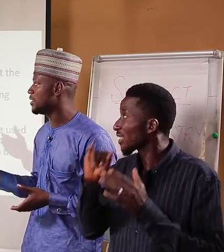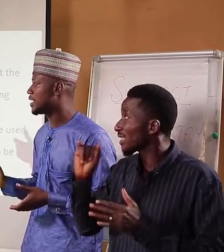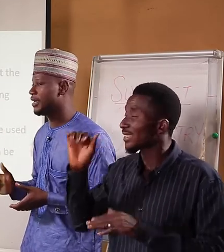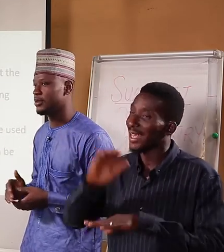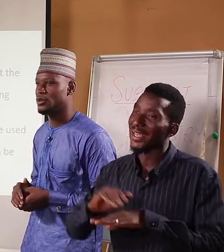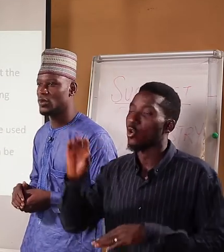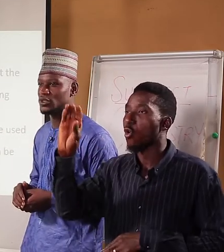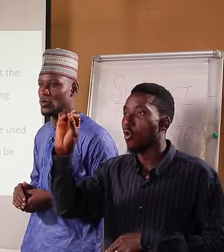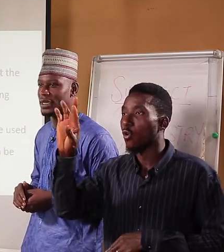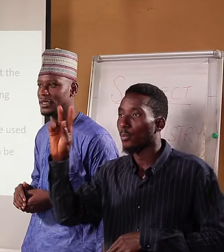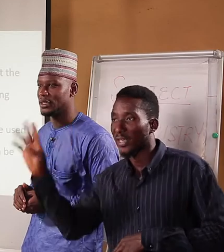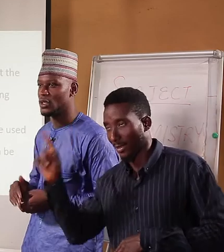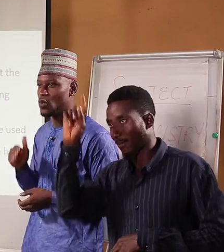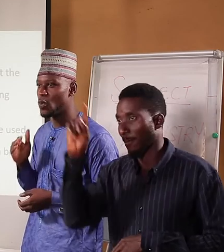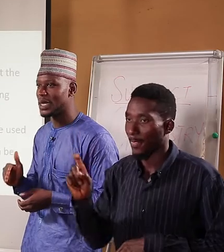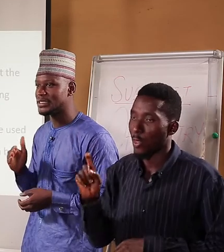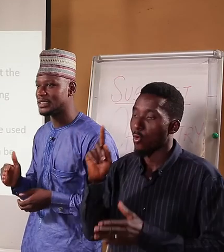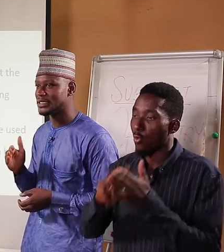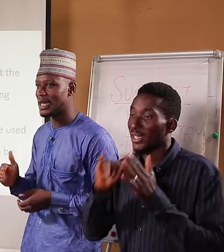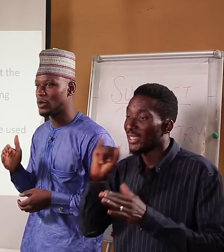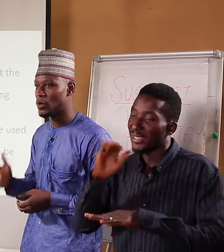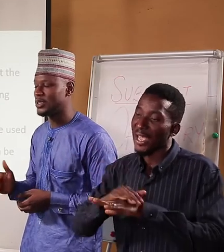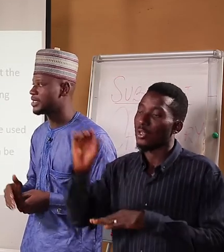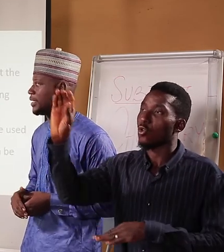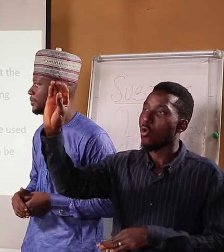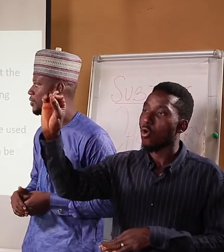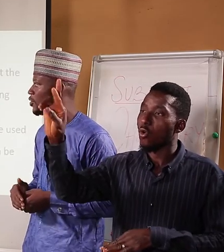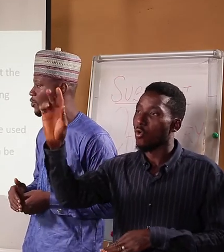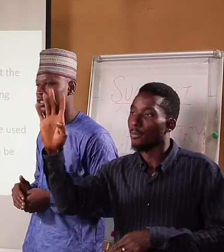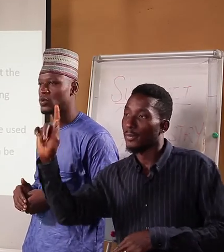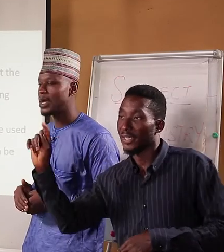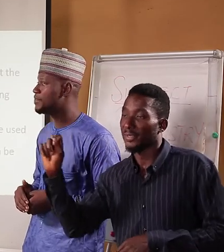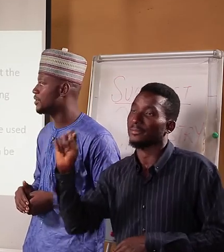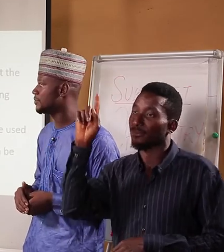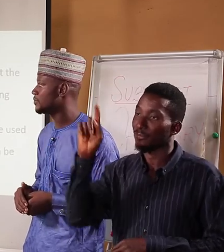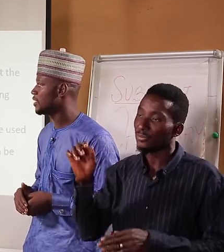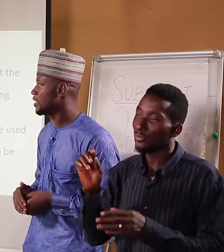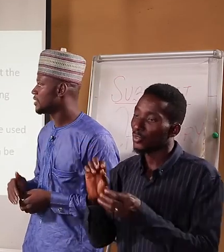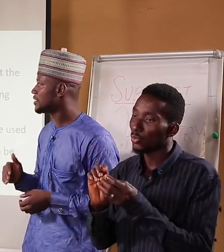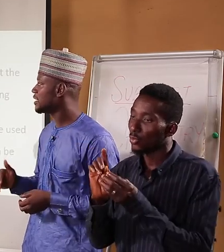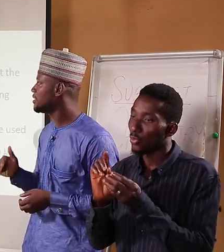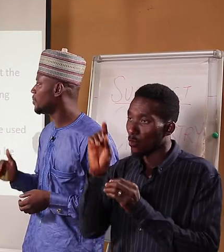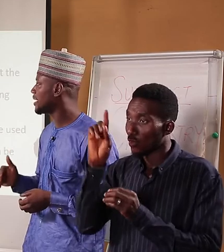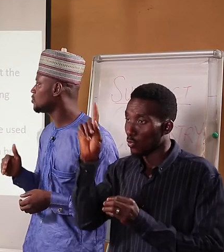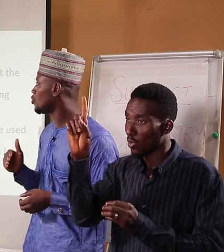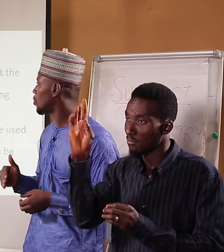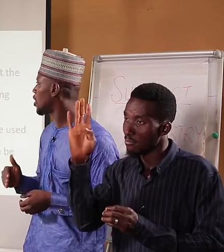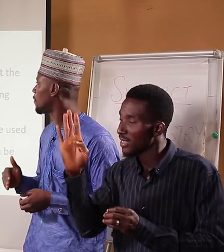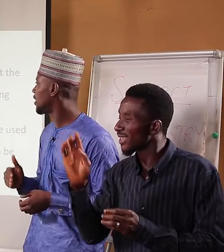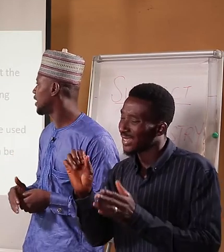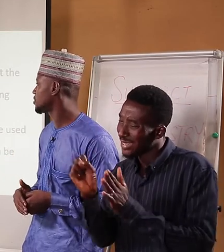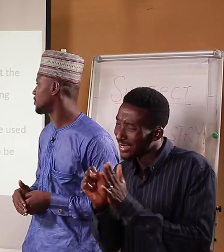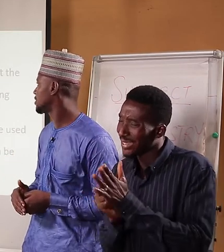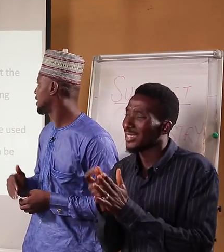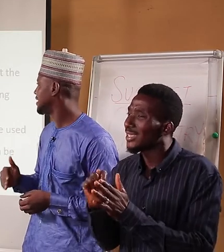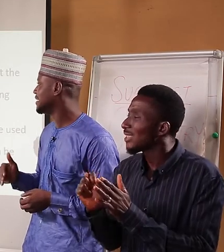an orbital? Question 1a, what is an orbital? Question 1b, state the maximum number